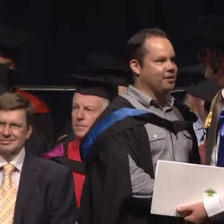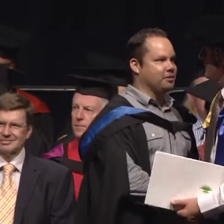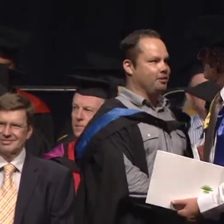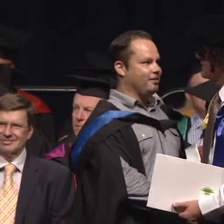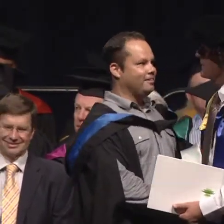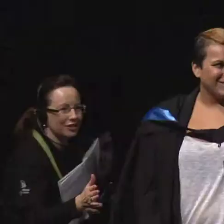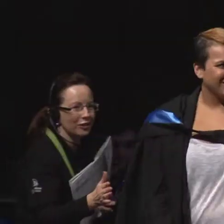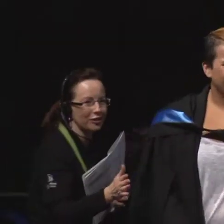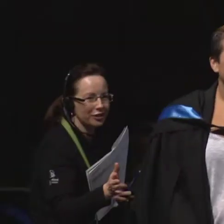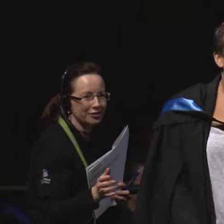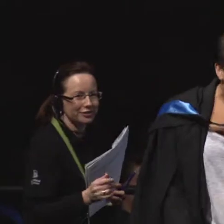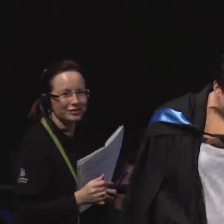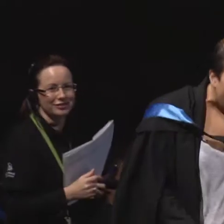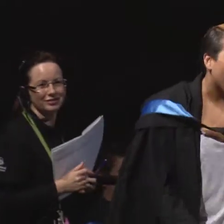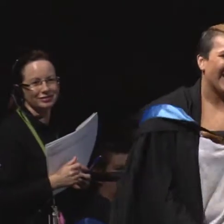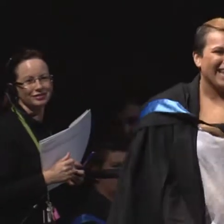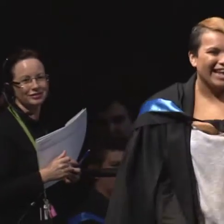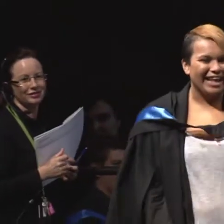Holly Green.